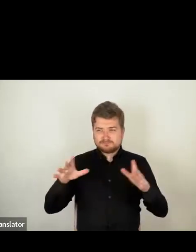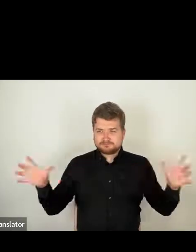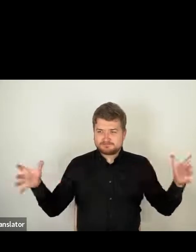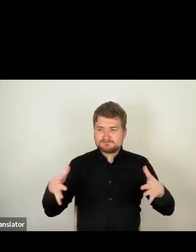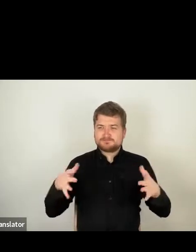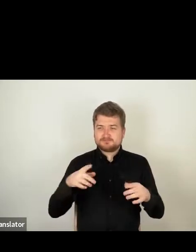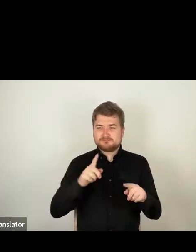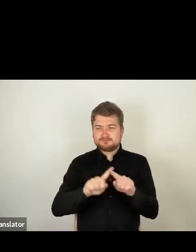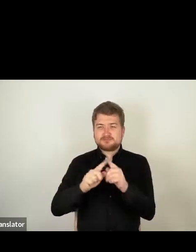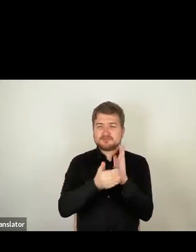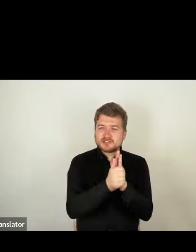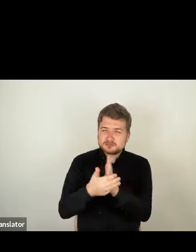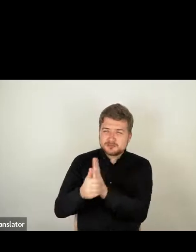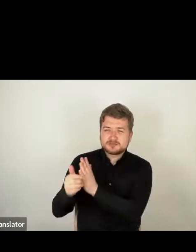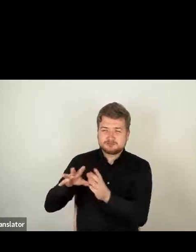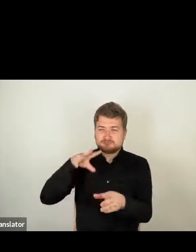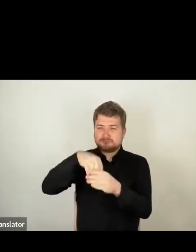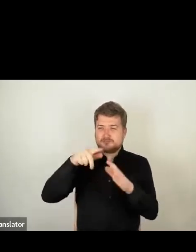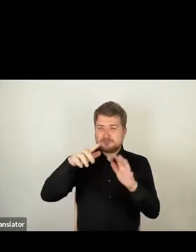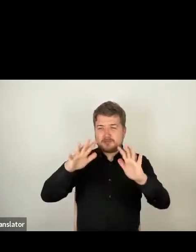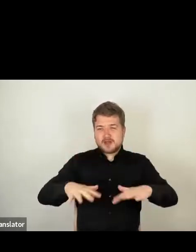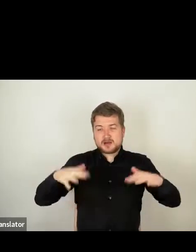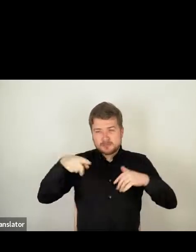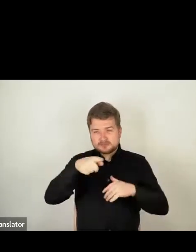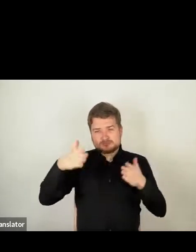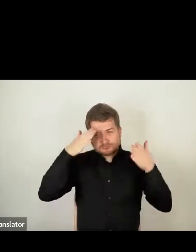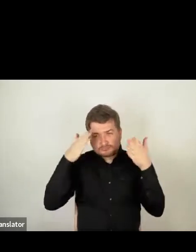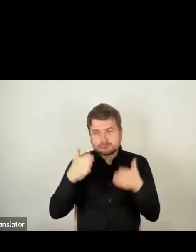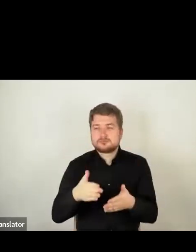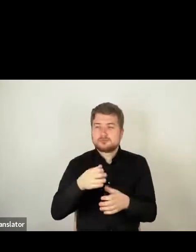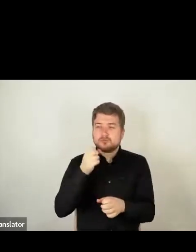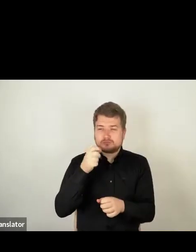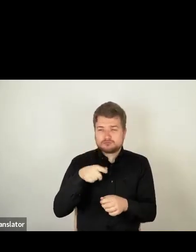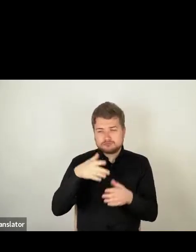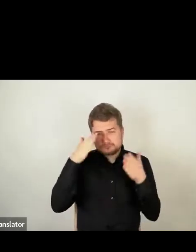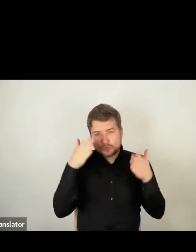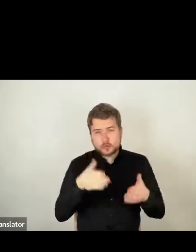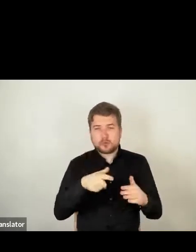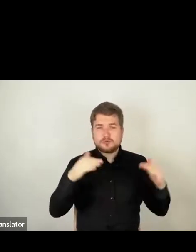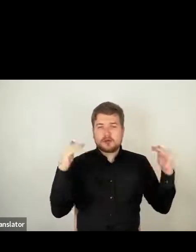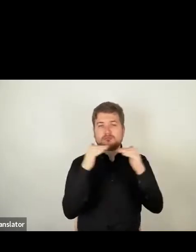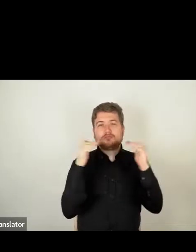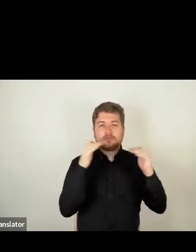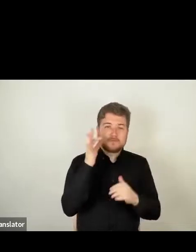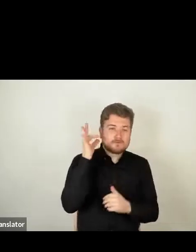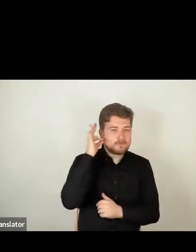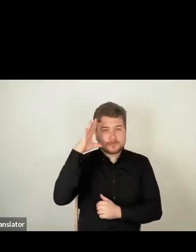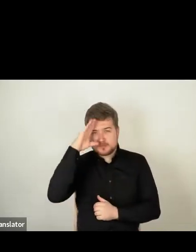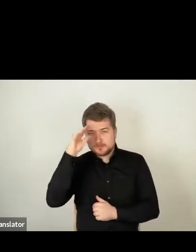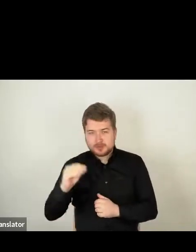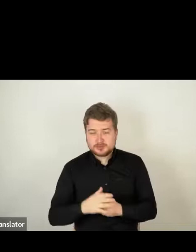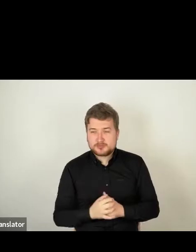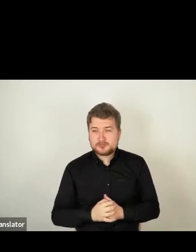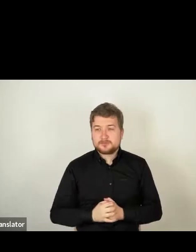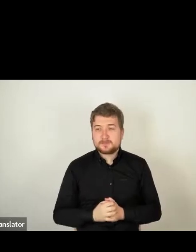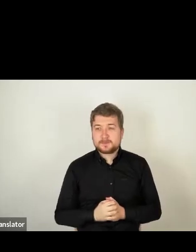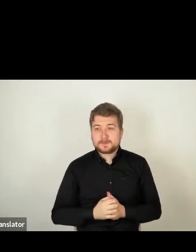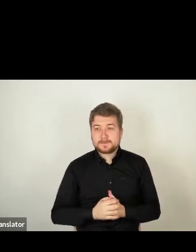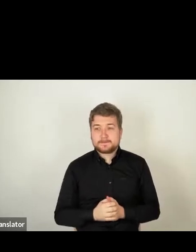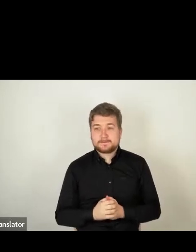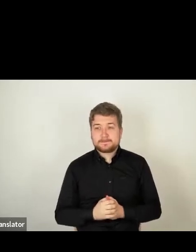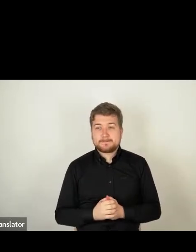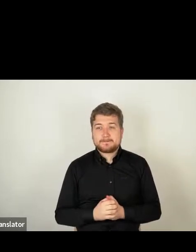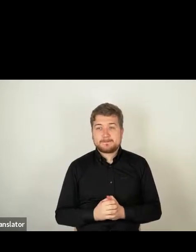am so grateful to be a part of that network. In this project, I think ODIHR